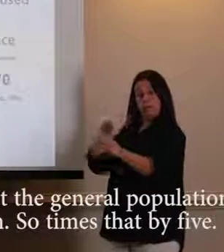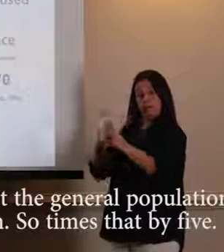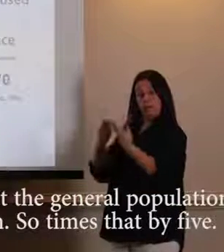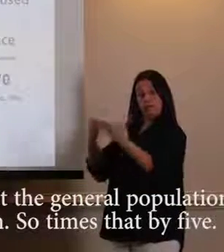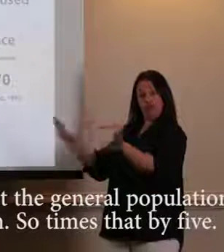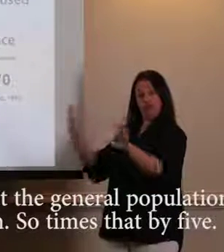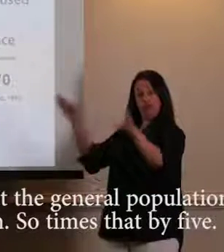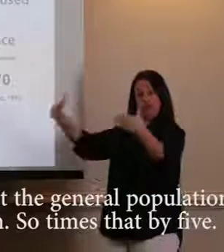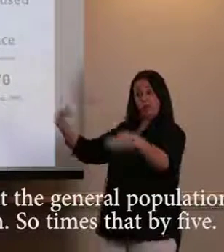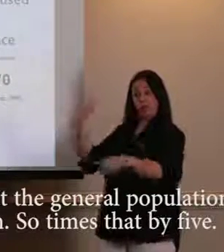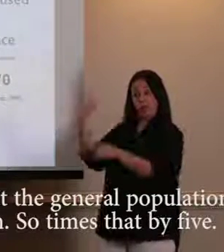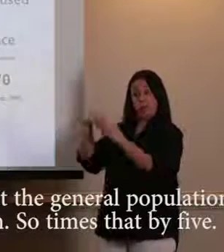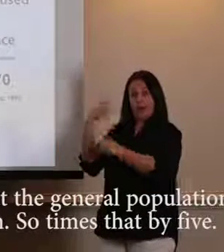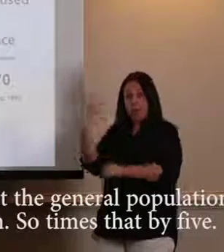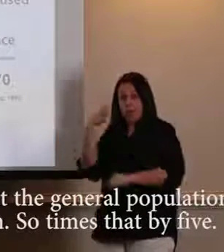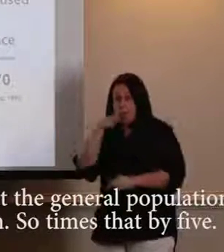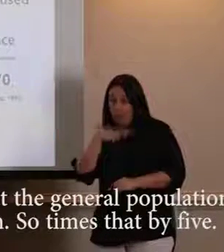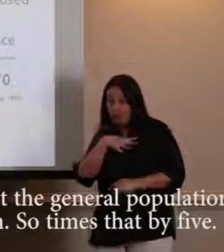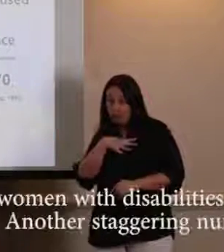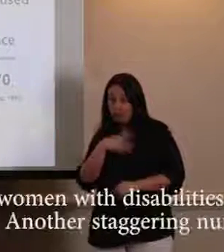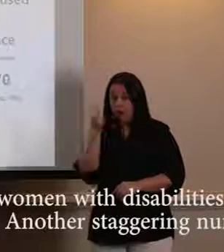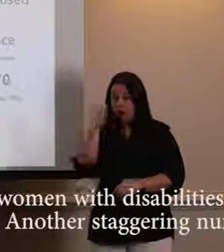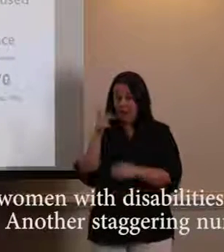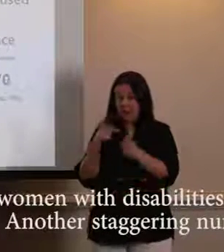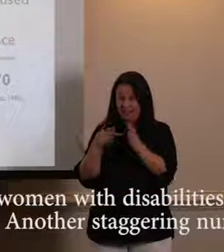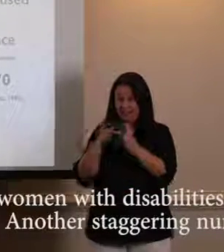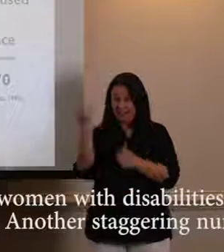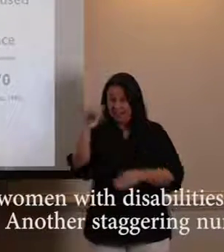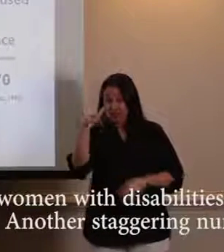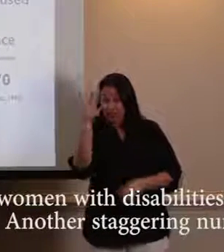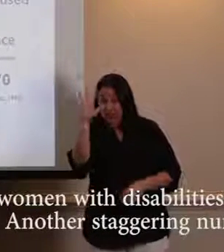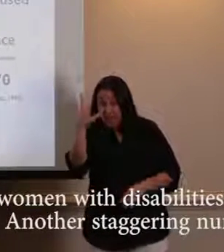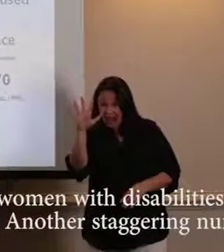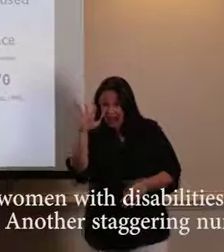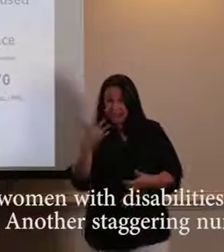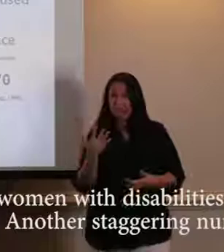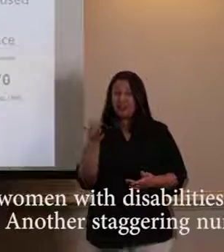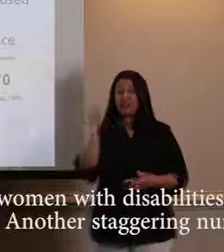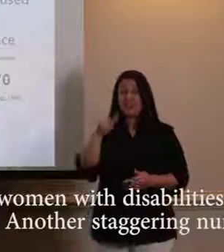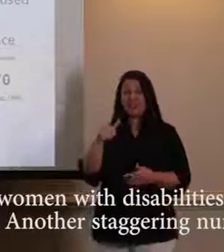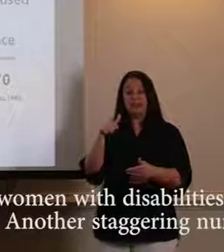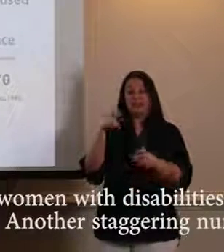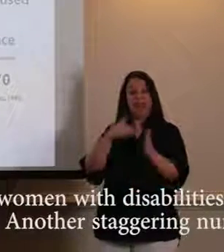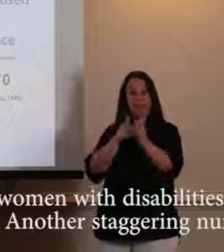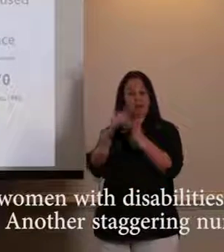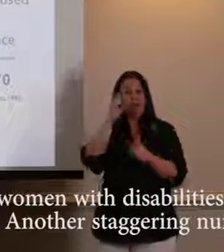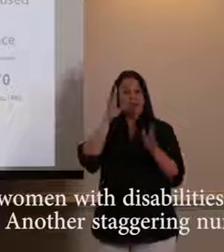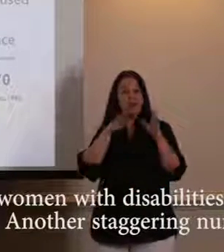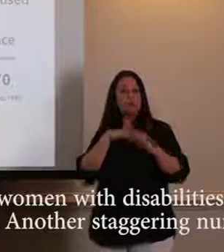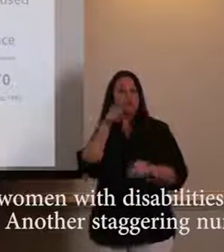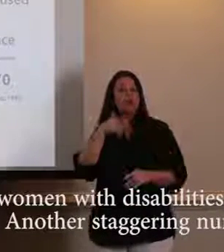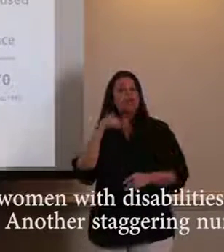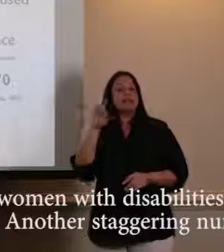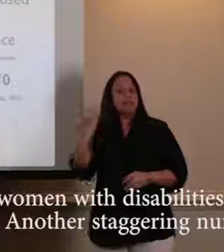was 1 in 4 women. So times that by 5. That's how common it is for women with disabilities to be abused. That is